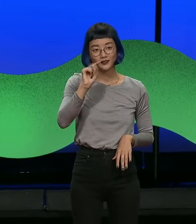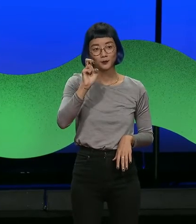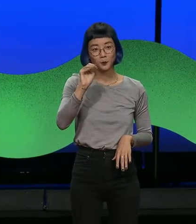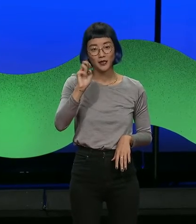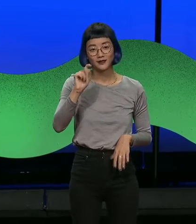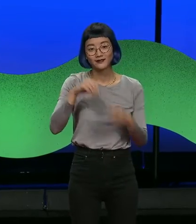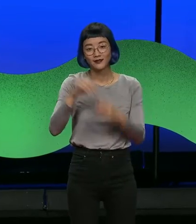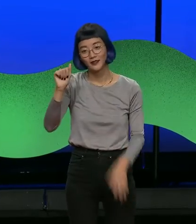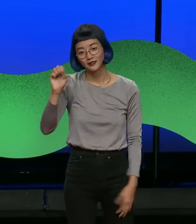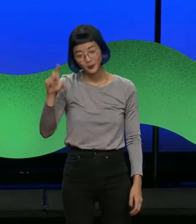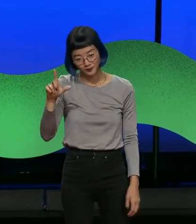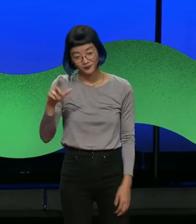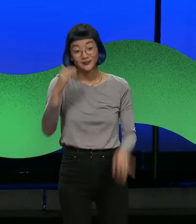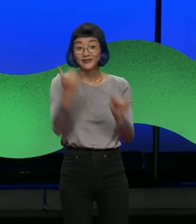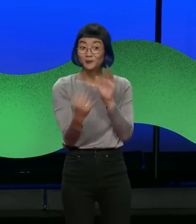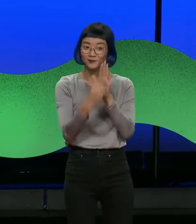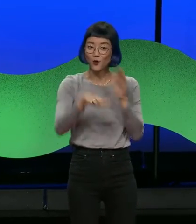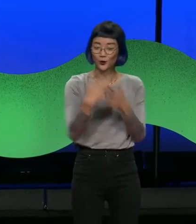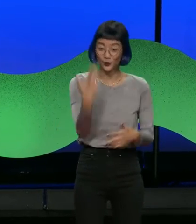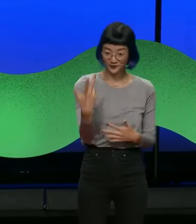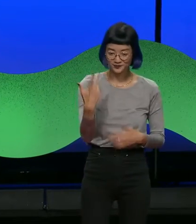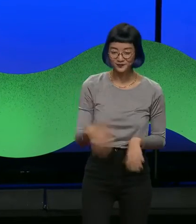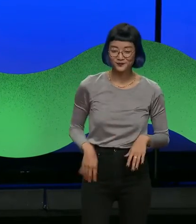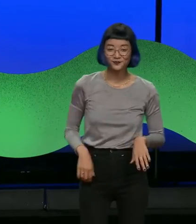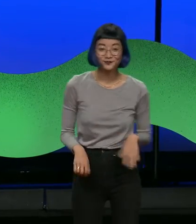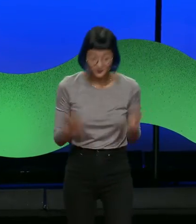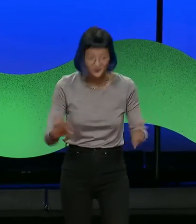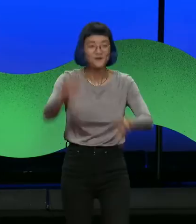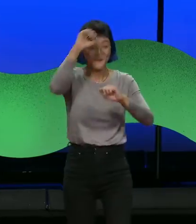This is enlightenment in ASL. So let's do all 3 together.